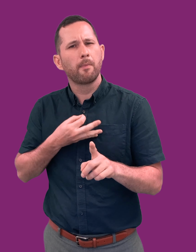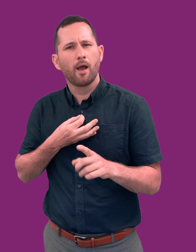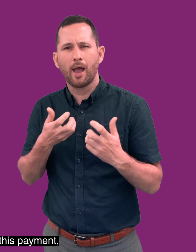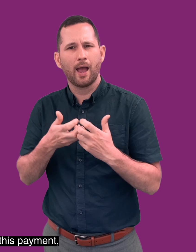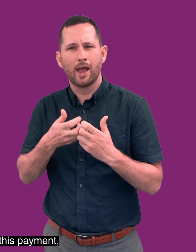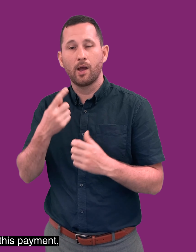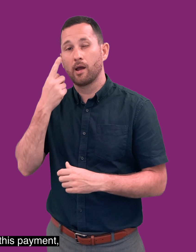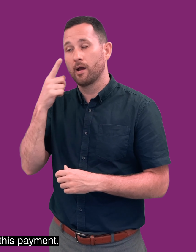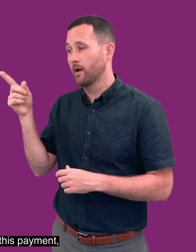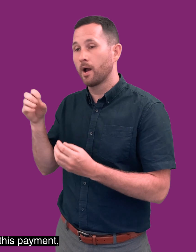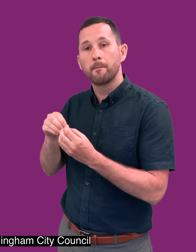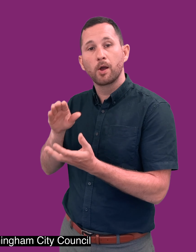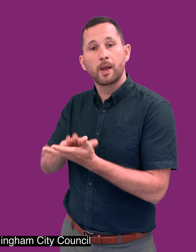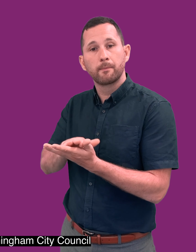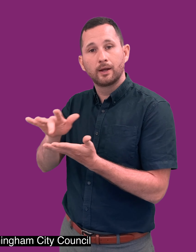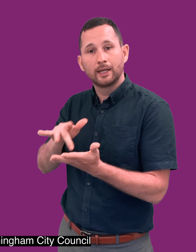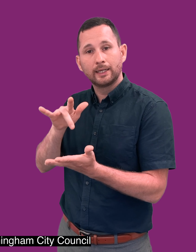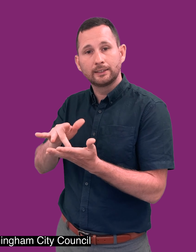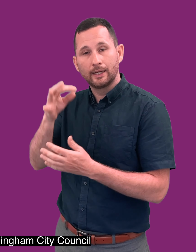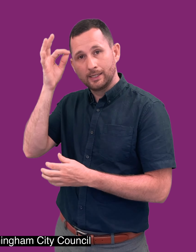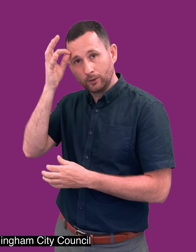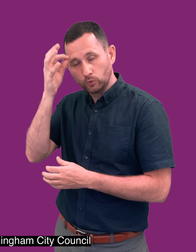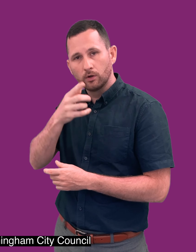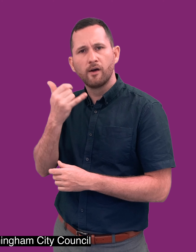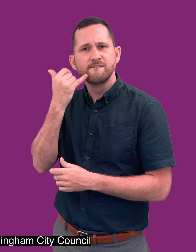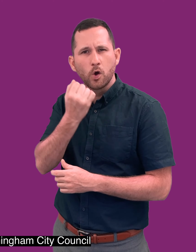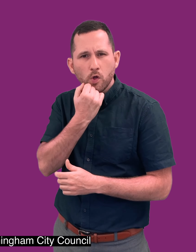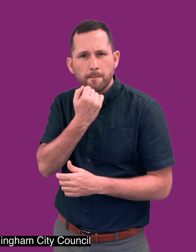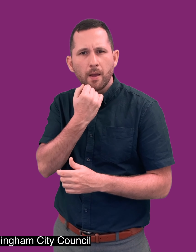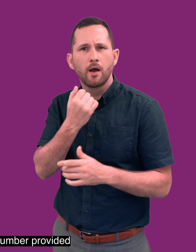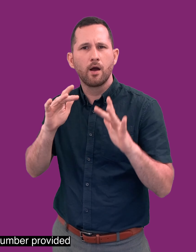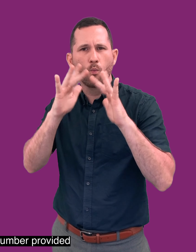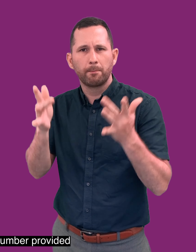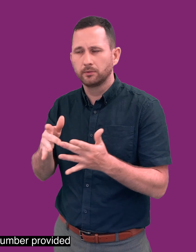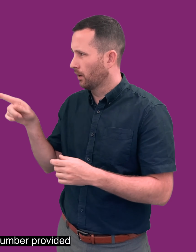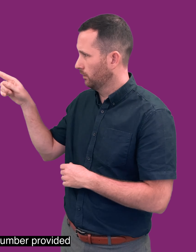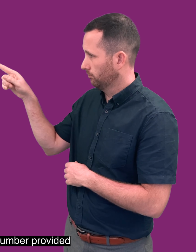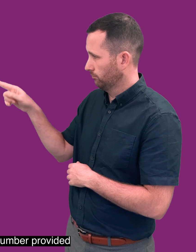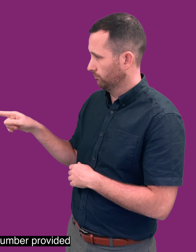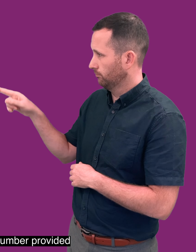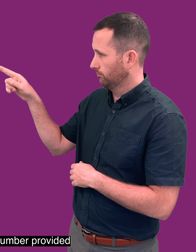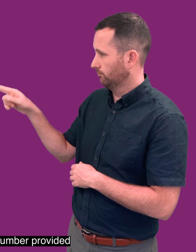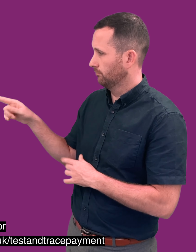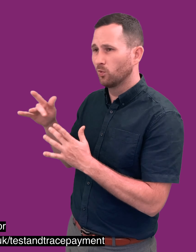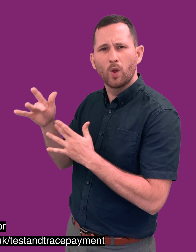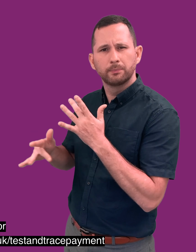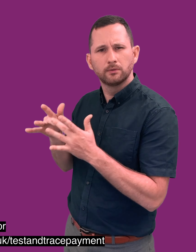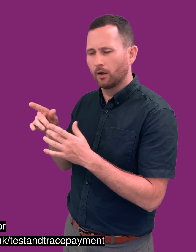To apply for this payment, please contact Birmingham City Council on the phone number provided or